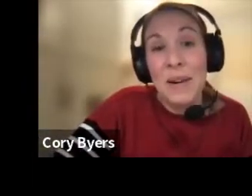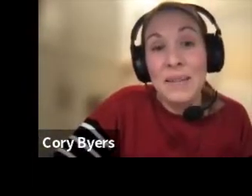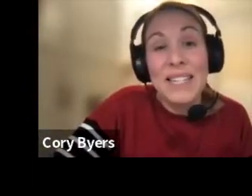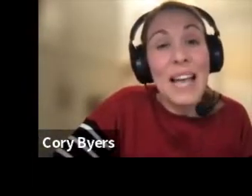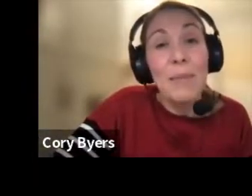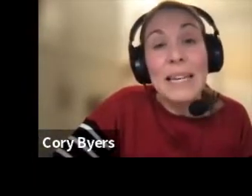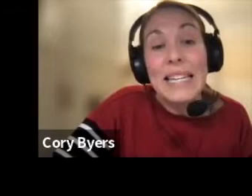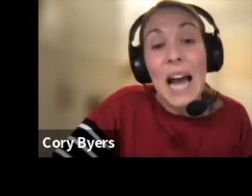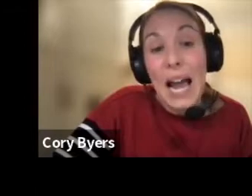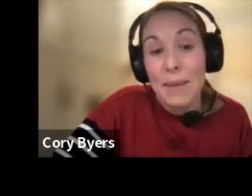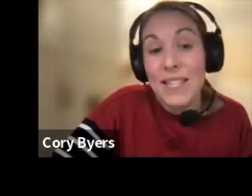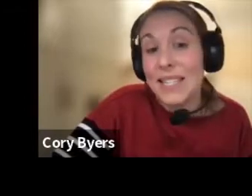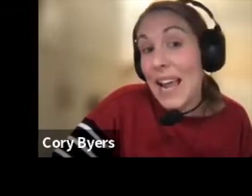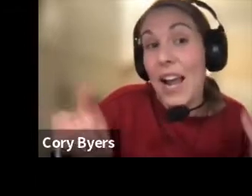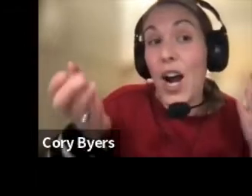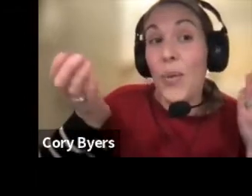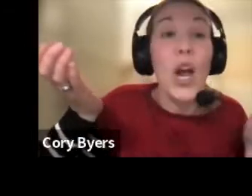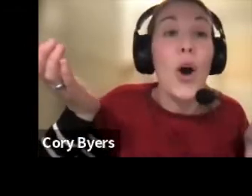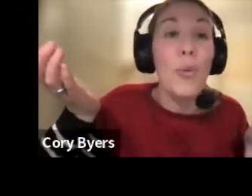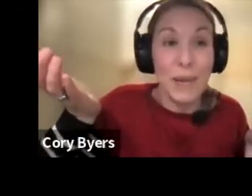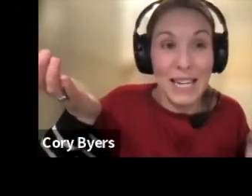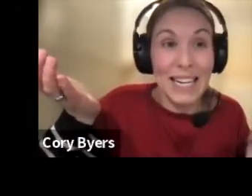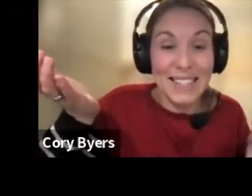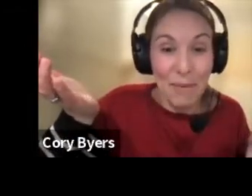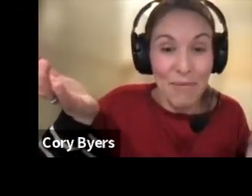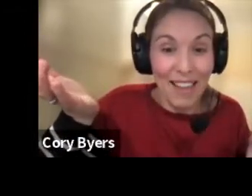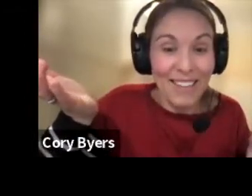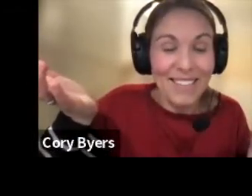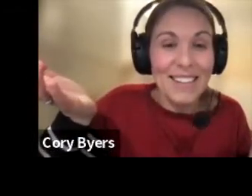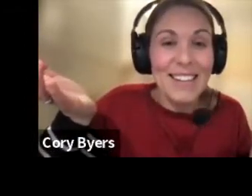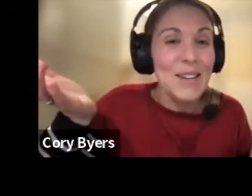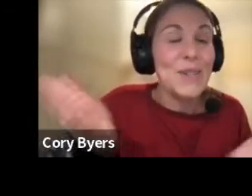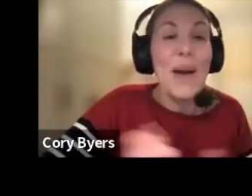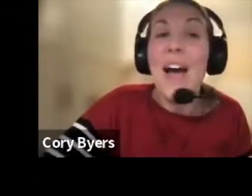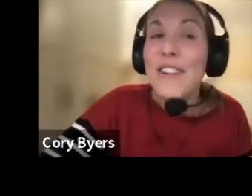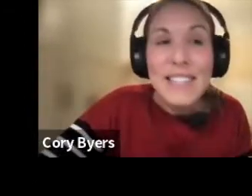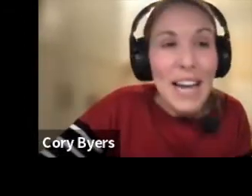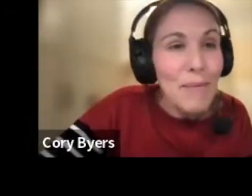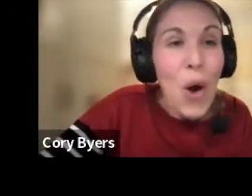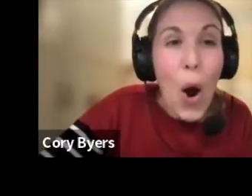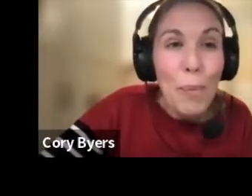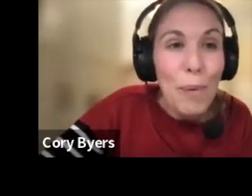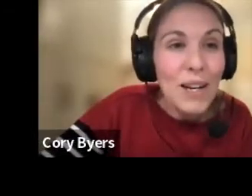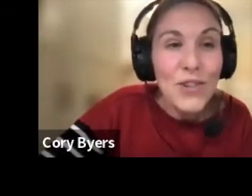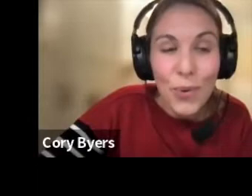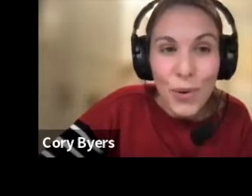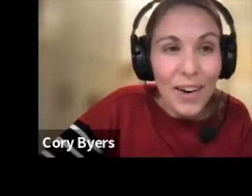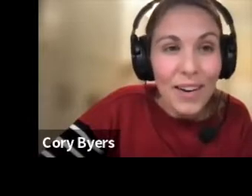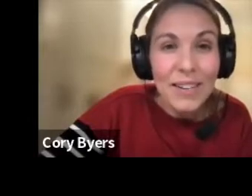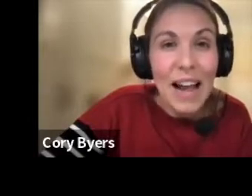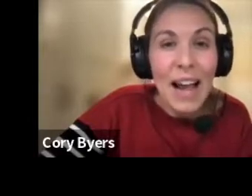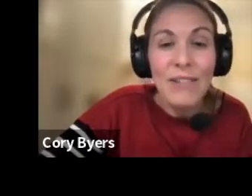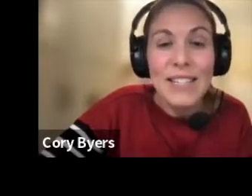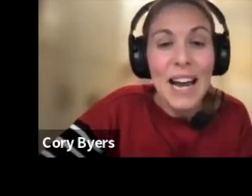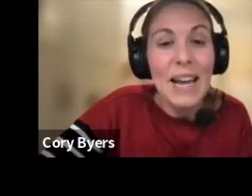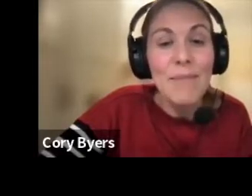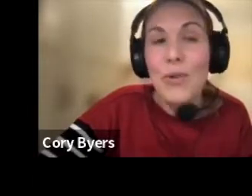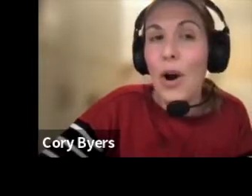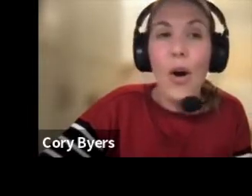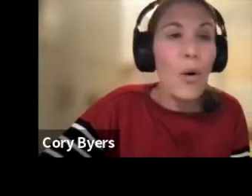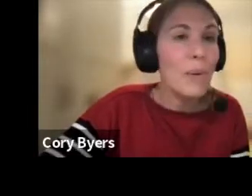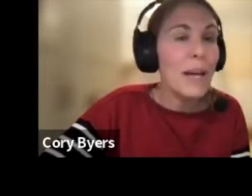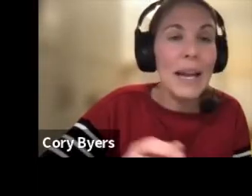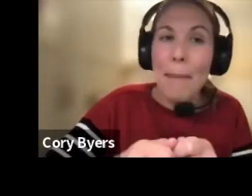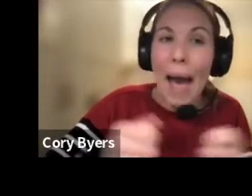great one because how many times a day are we opening something? So every time you open a door, every time